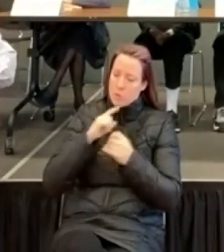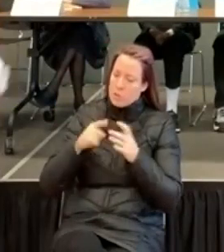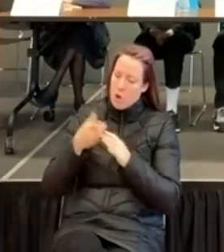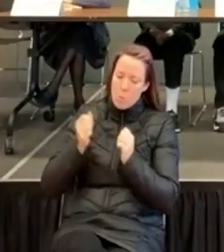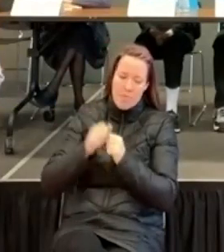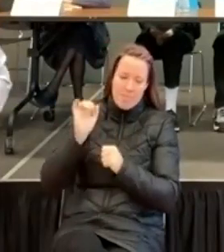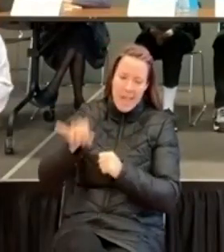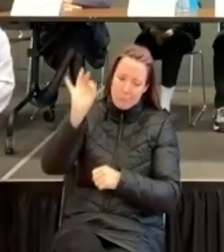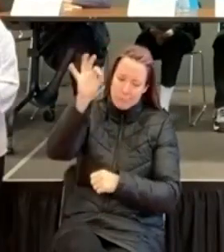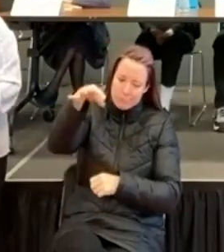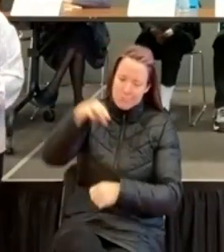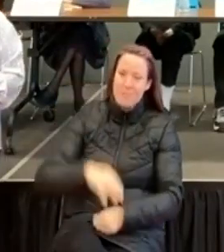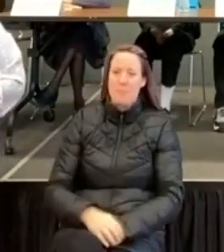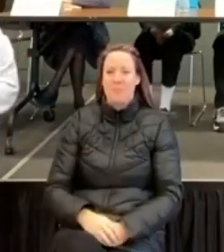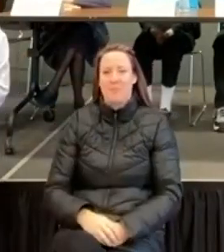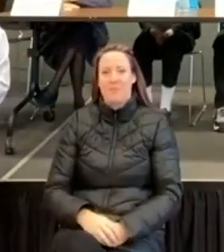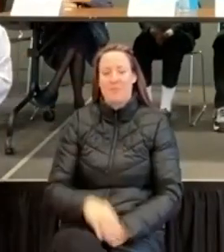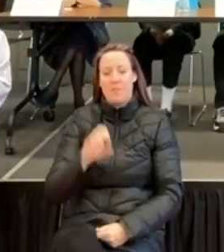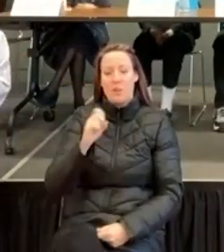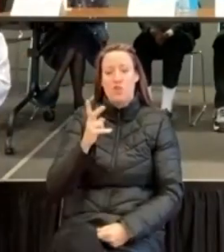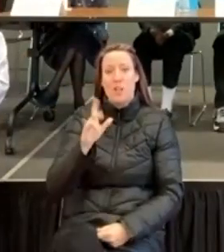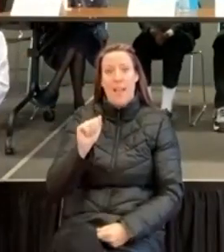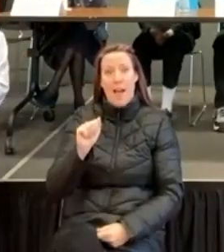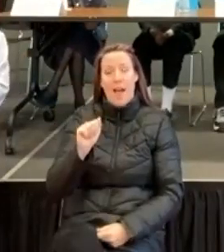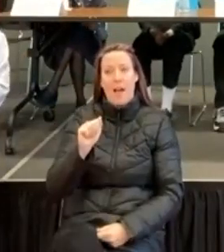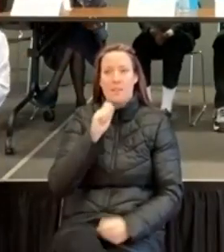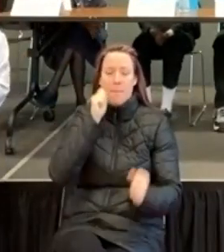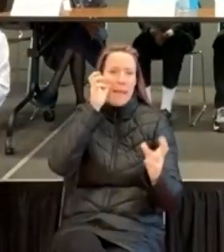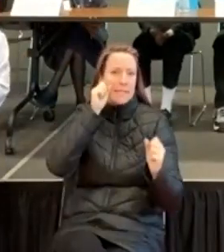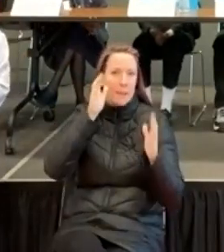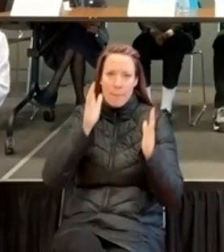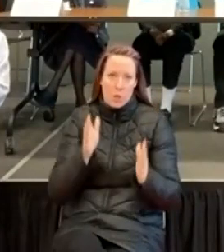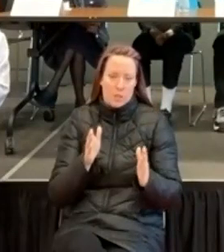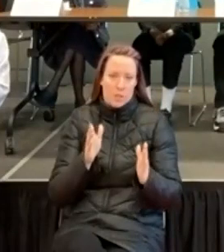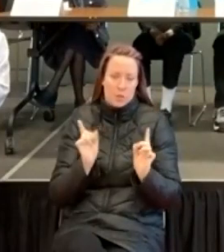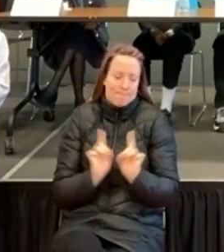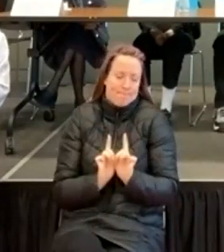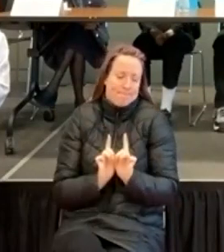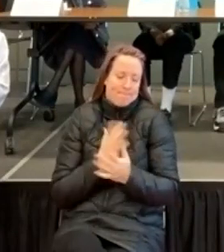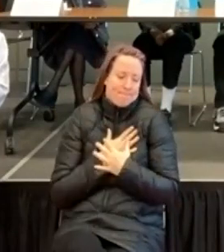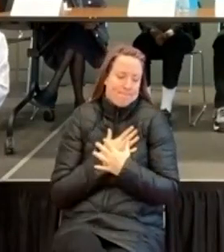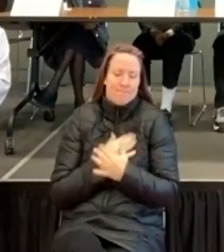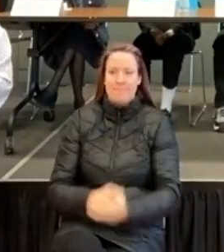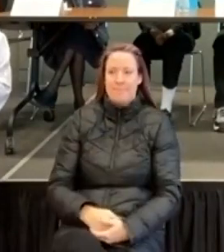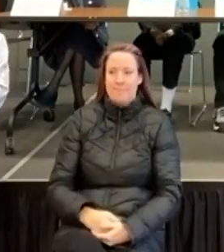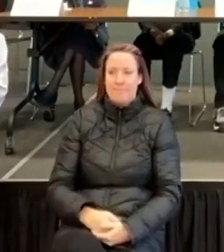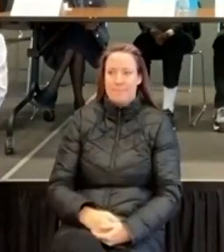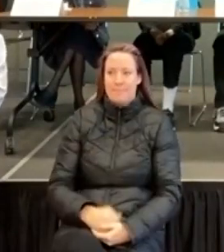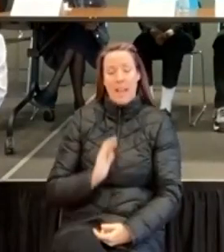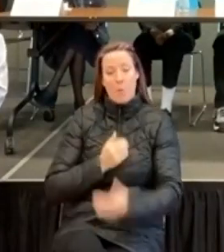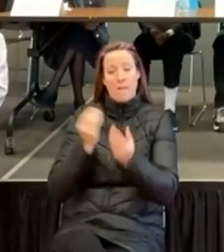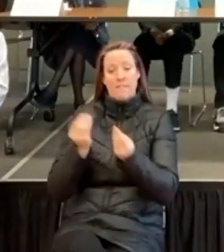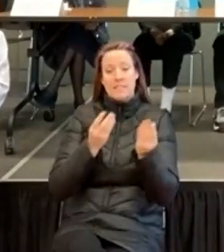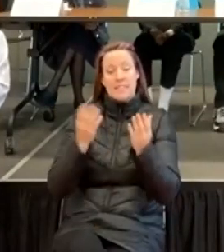there. And she is just an amazing person to be being our